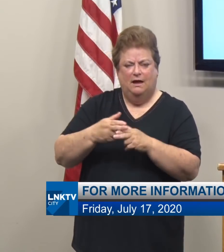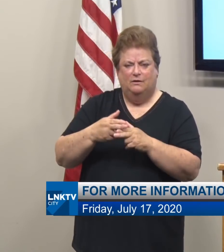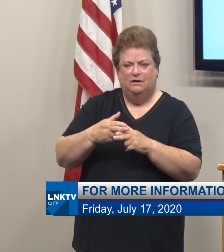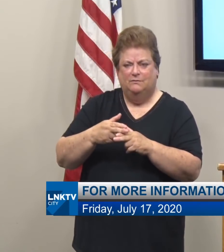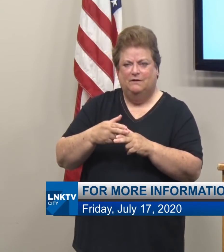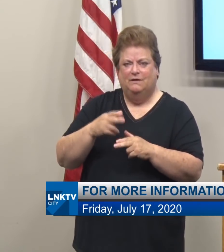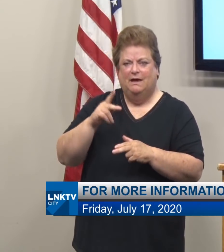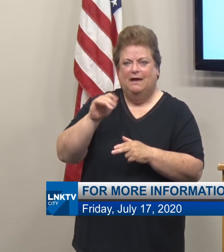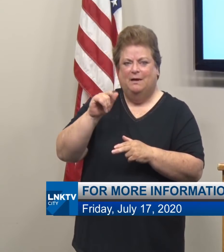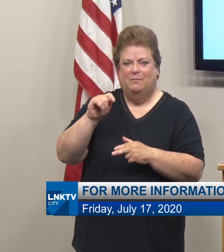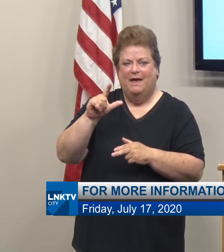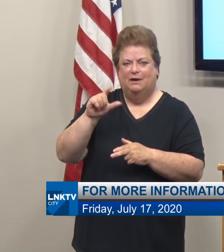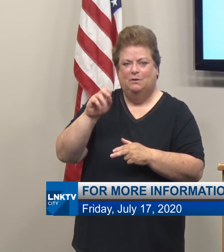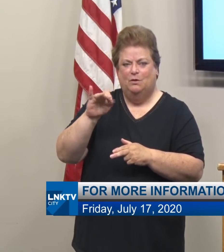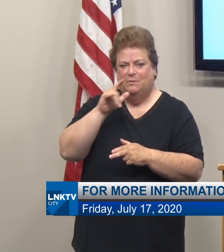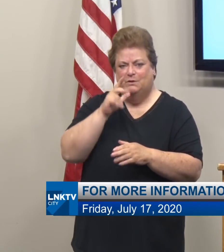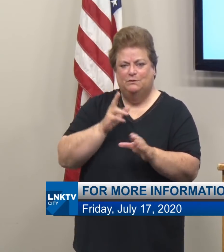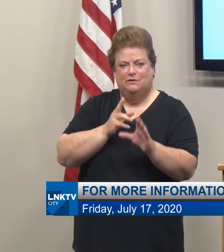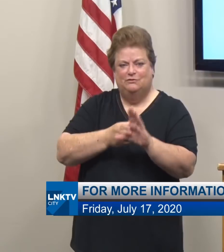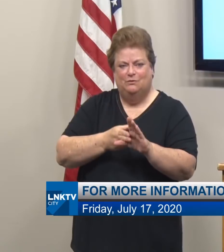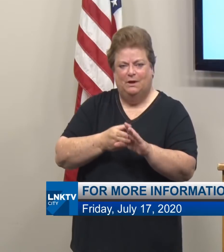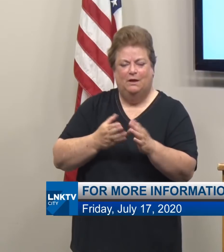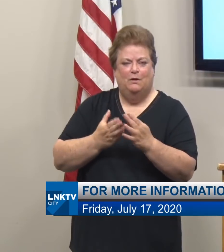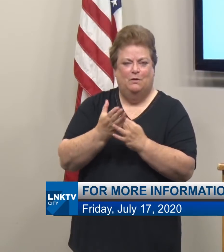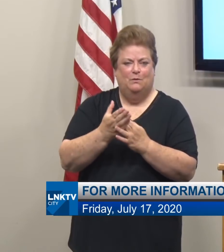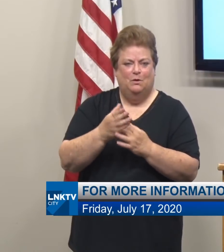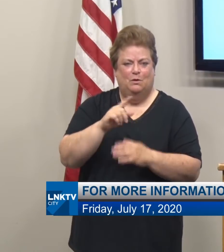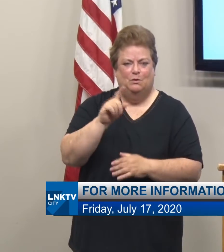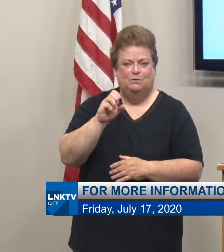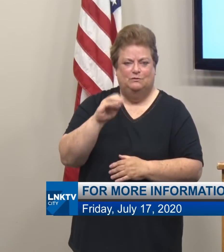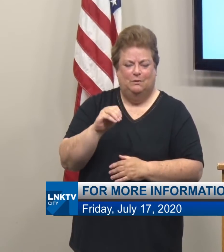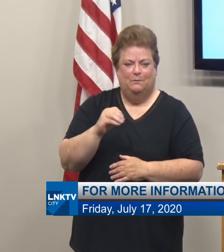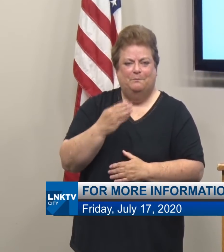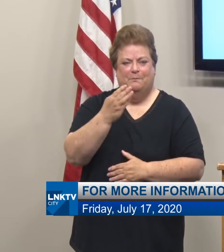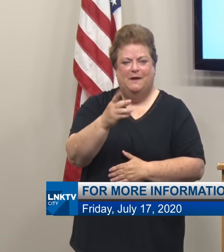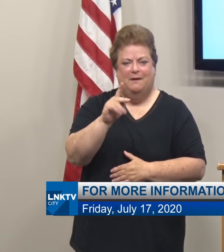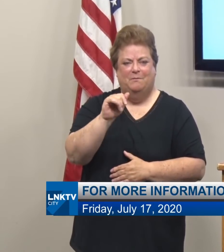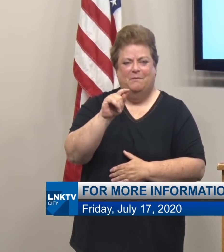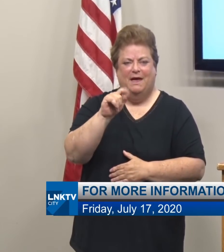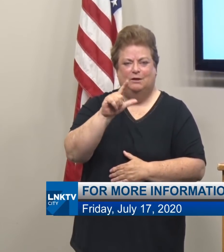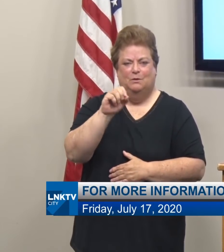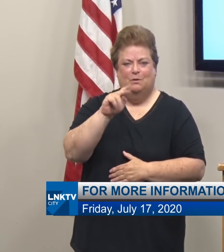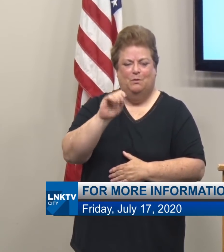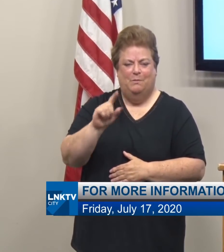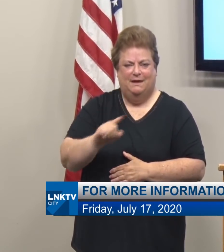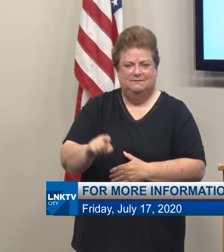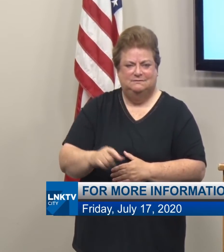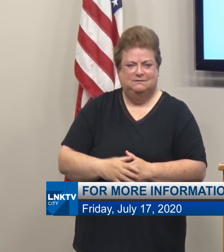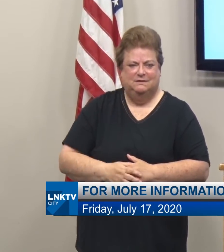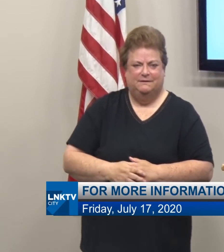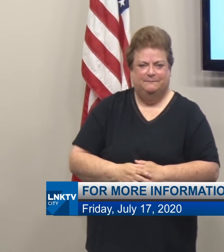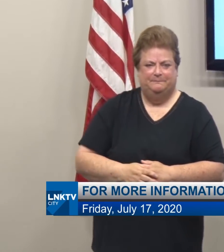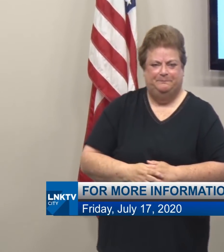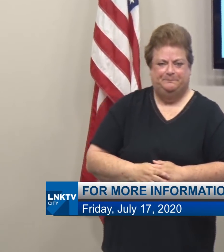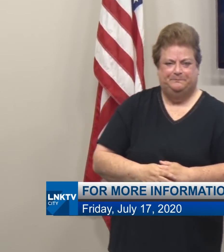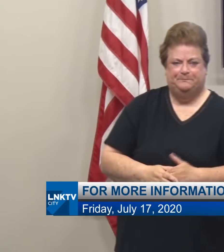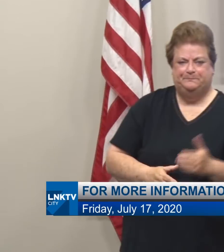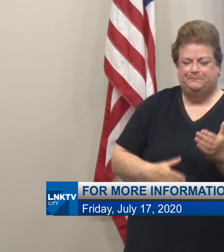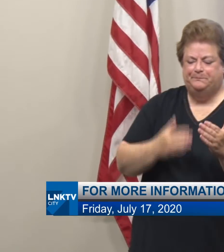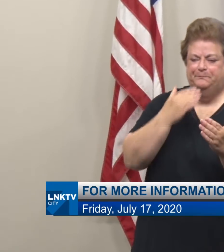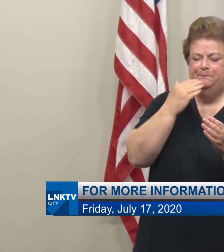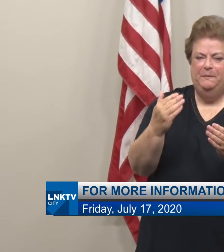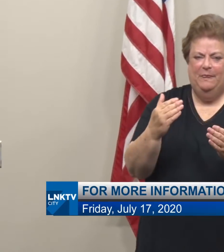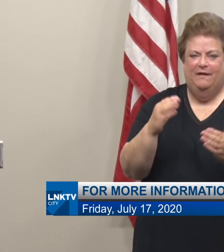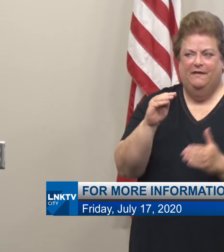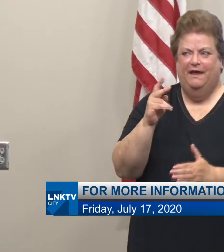Director, Pat Lopez, who is joining our press briefing by Zoom today. Pat, over to you. Thank you, Mayor.